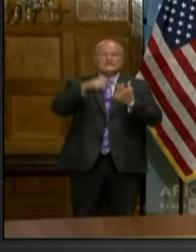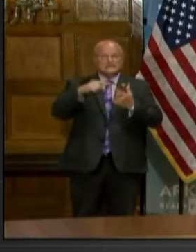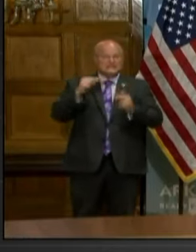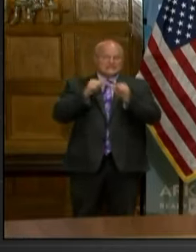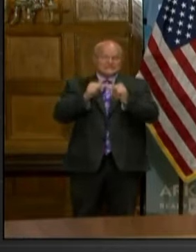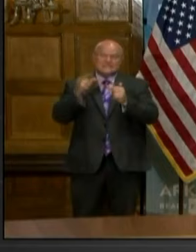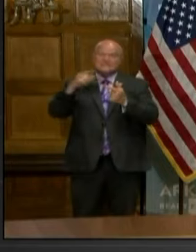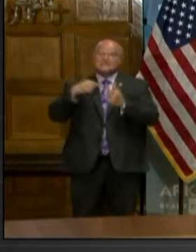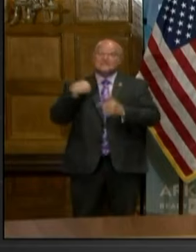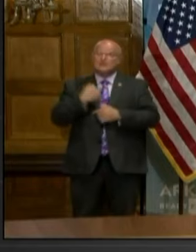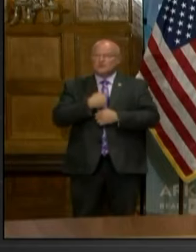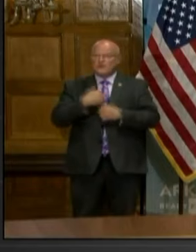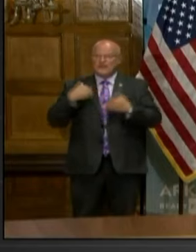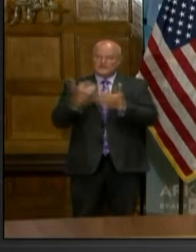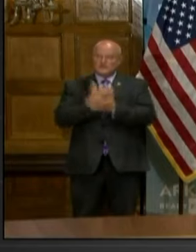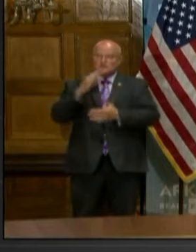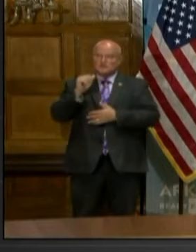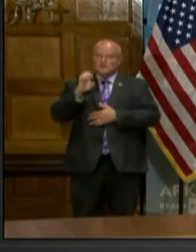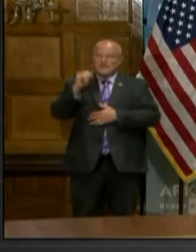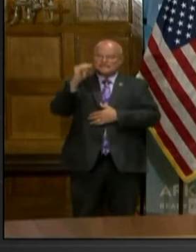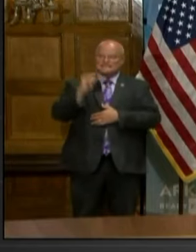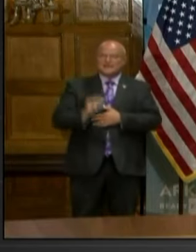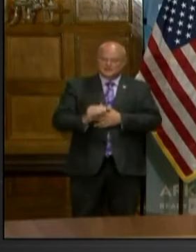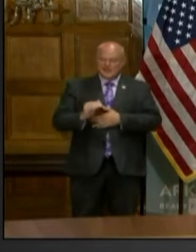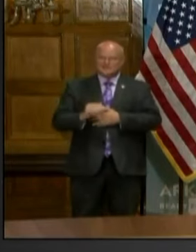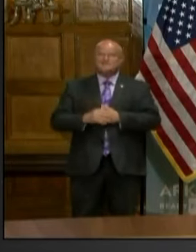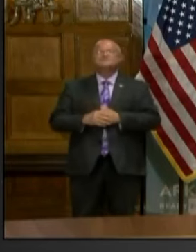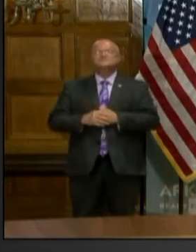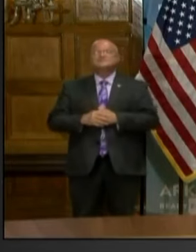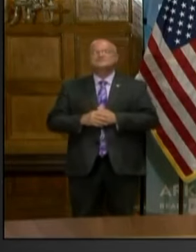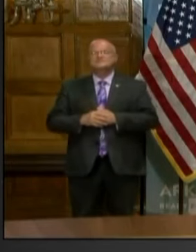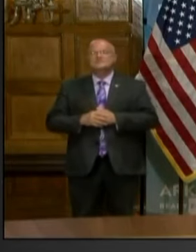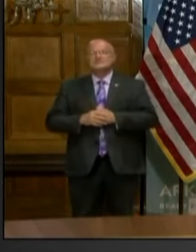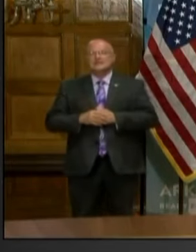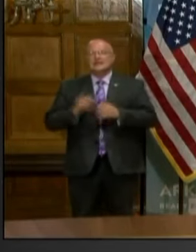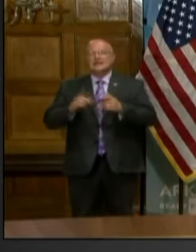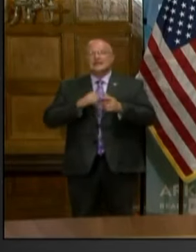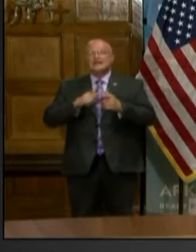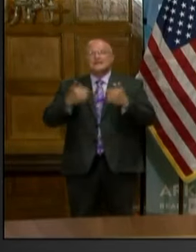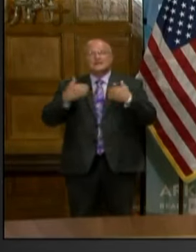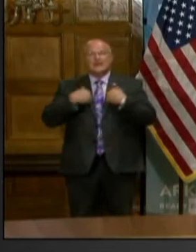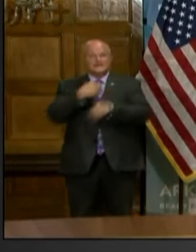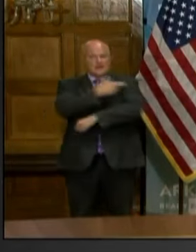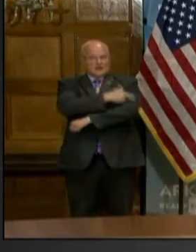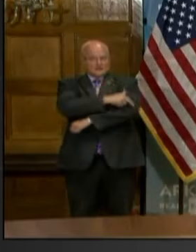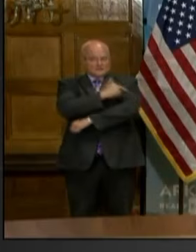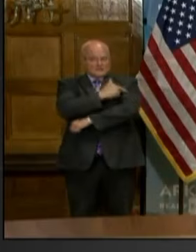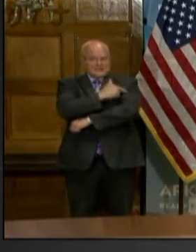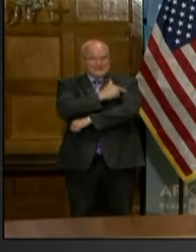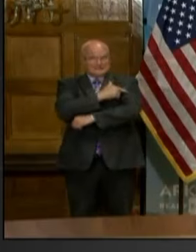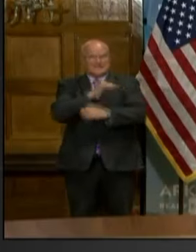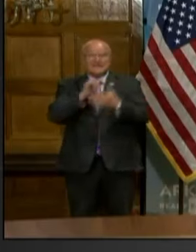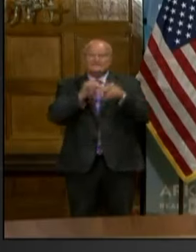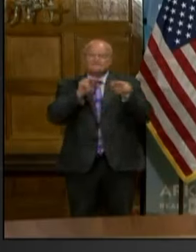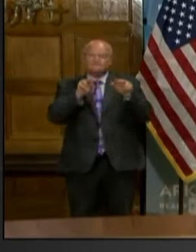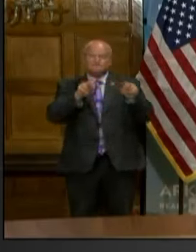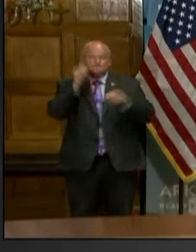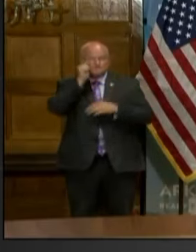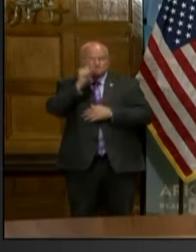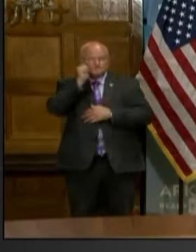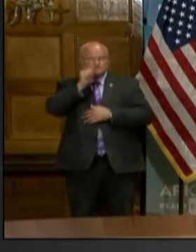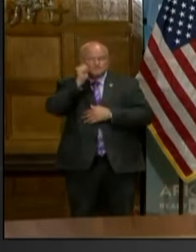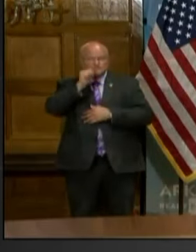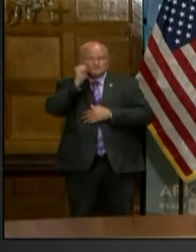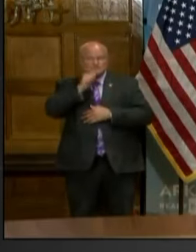we lower the new cases that we have. And then we have the hospitalized, which we watch every